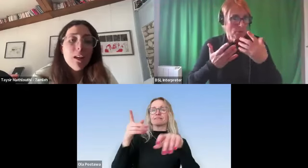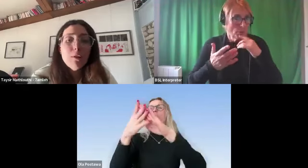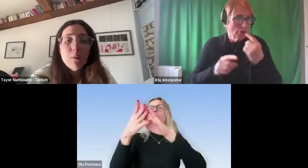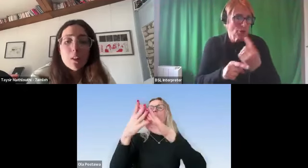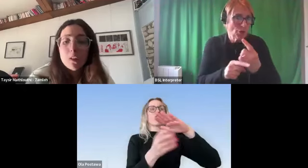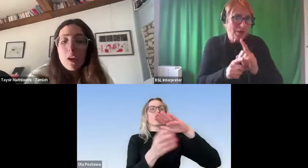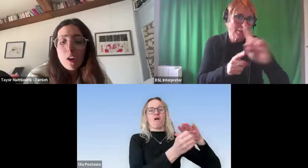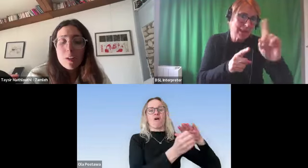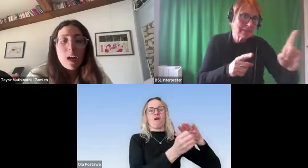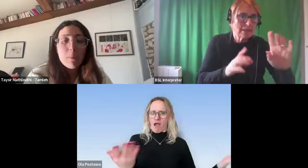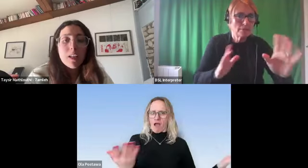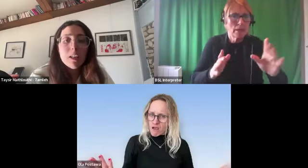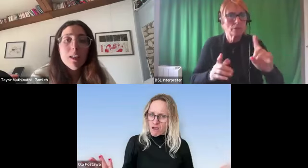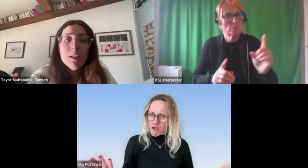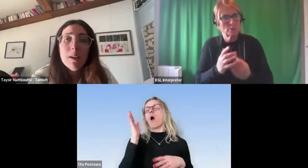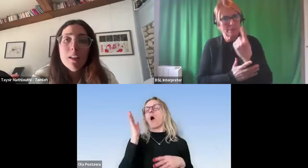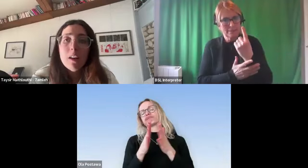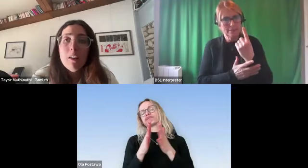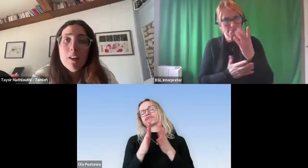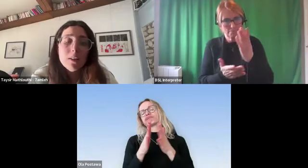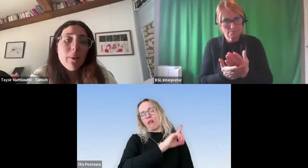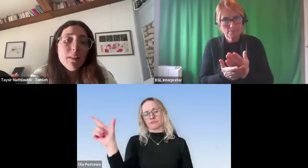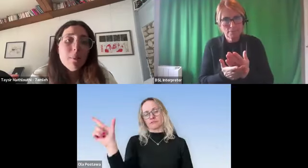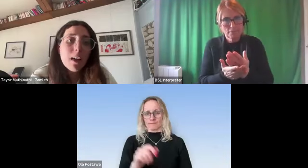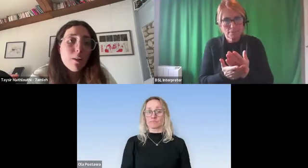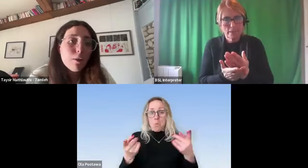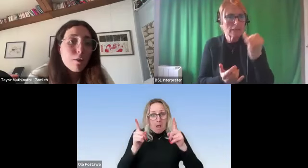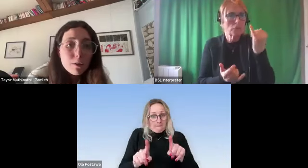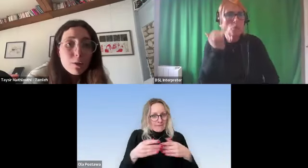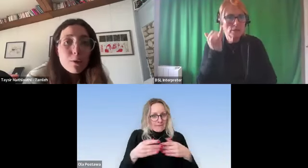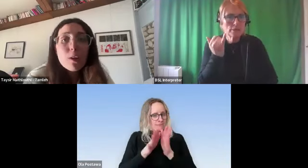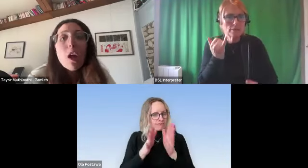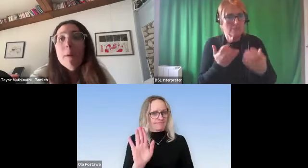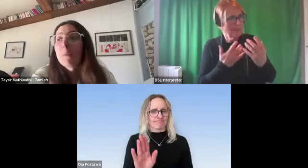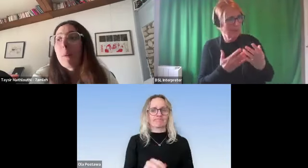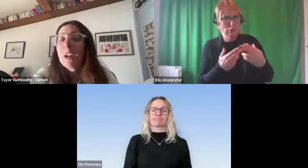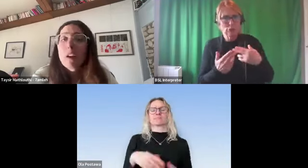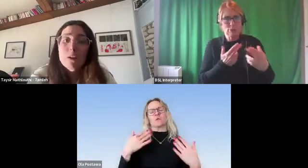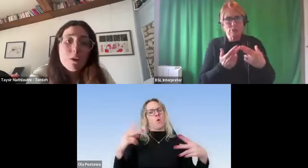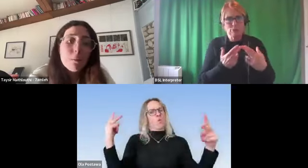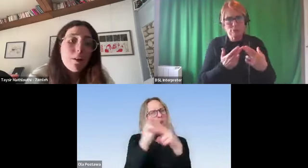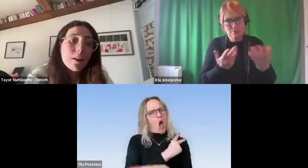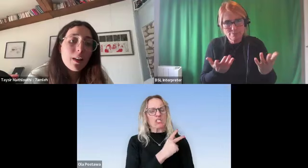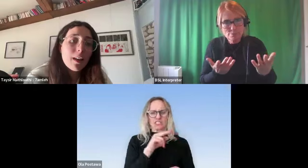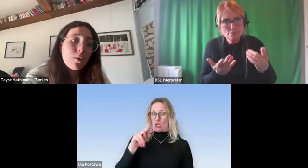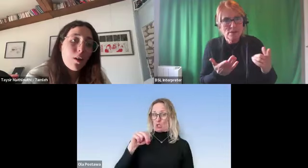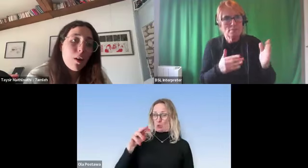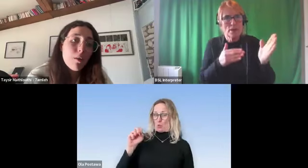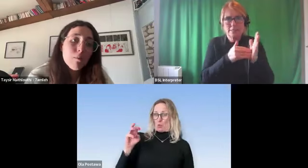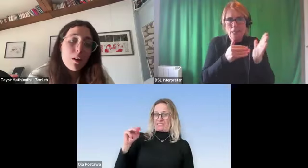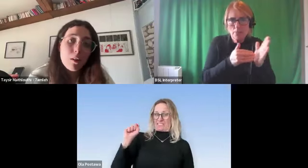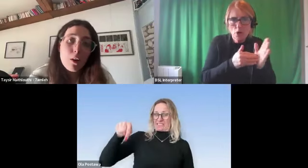about it later, but what's happening is being exacerbated by the current news made by Zuckerberg